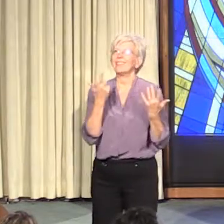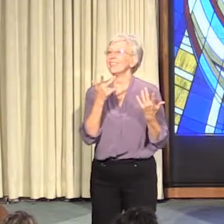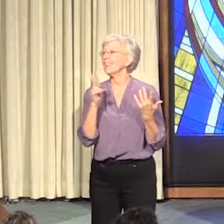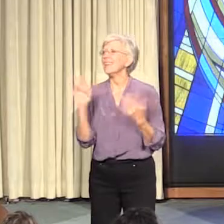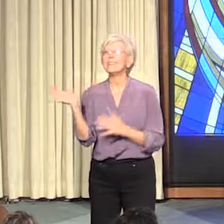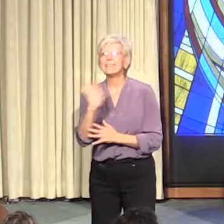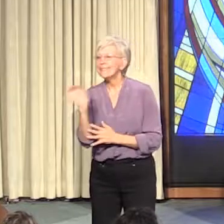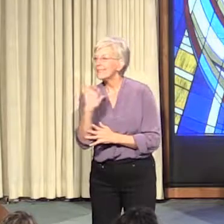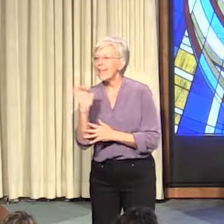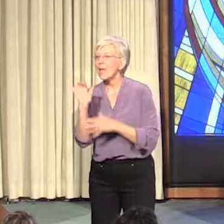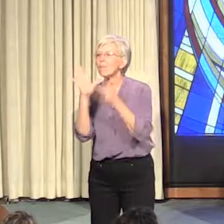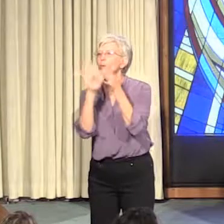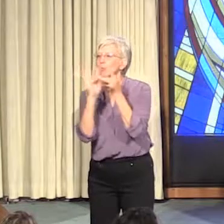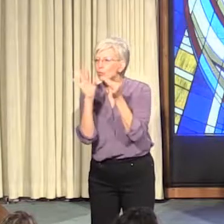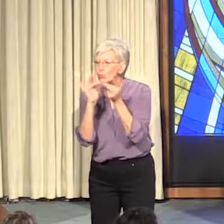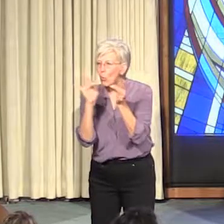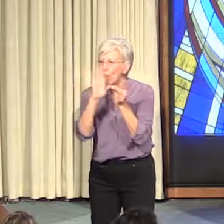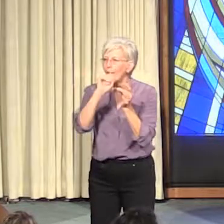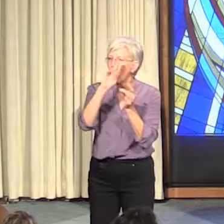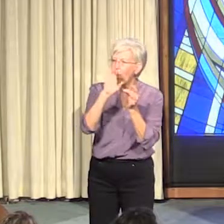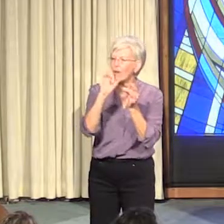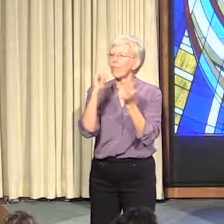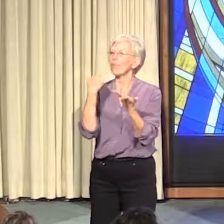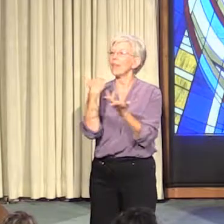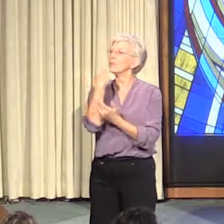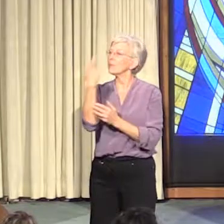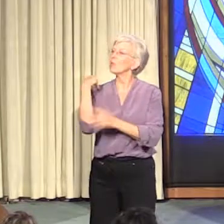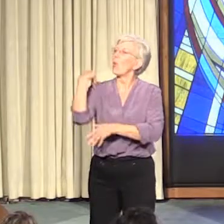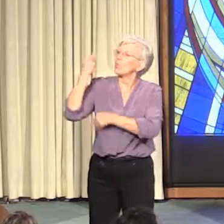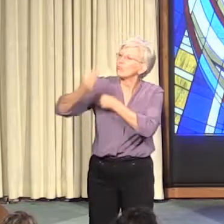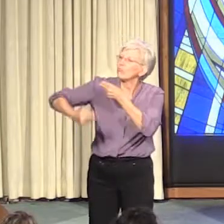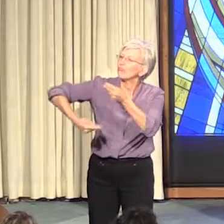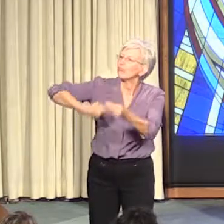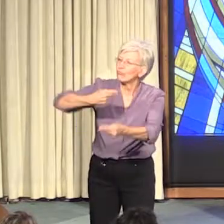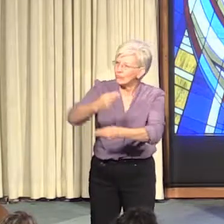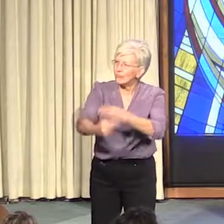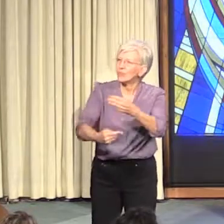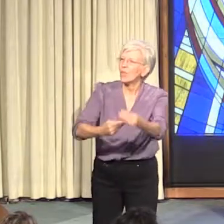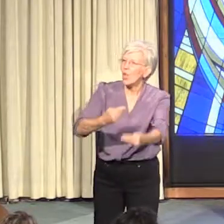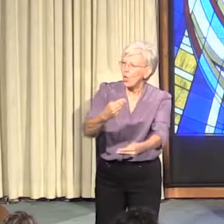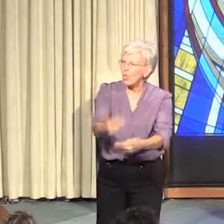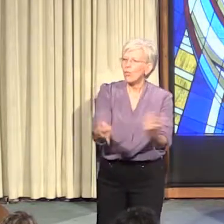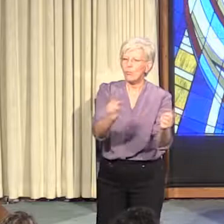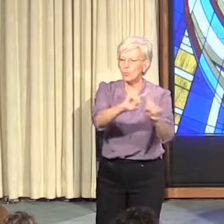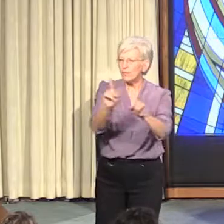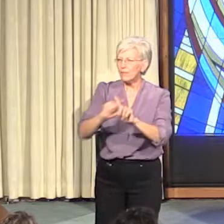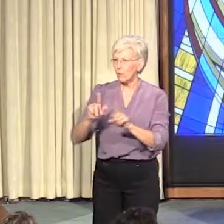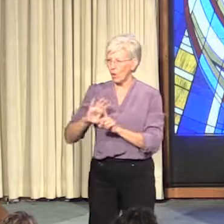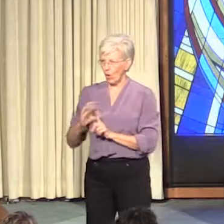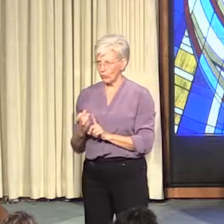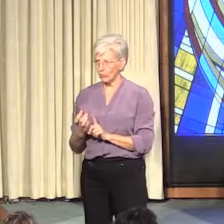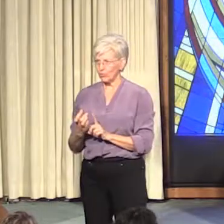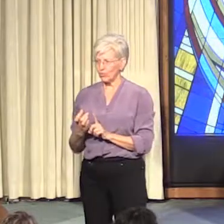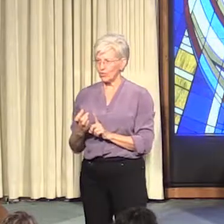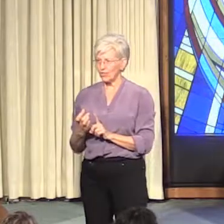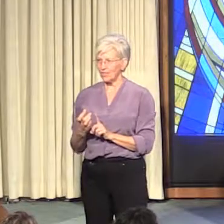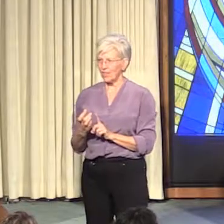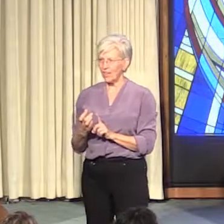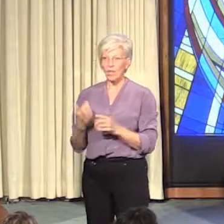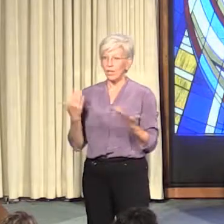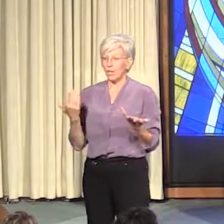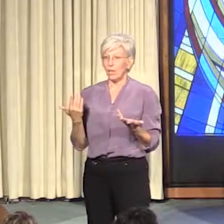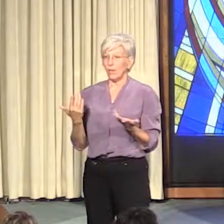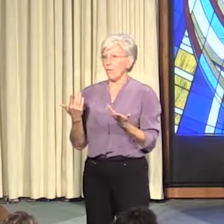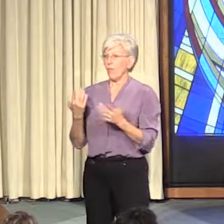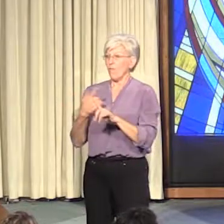maybe thousands of times, throughout different cultures from the dawn of time to movies that are